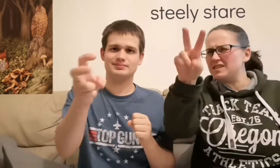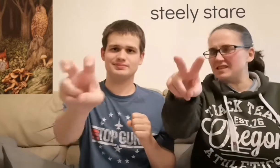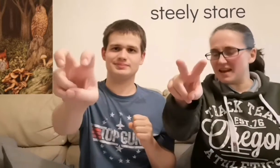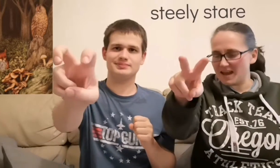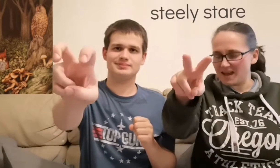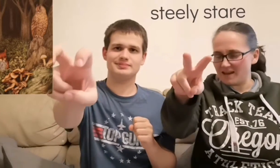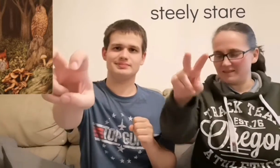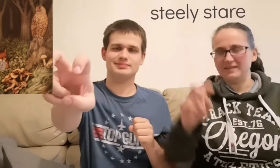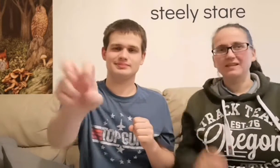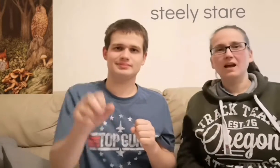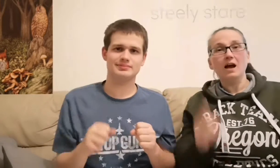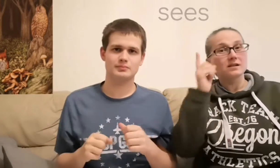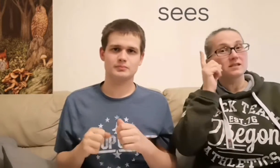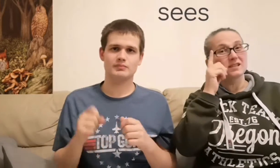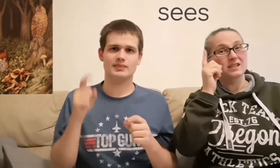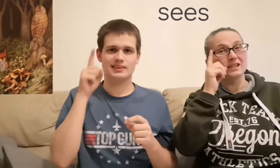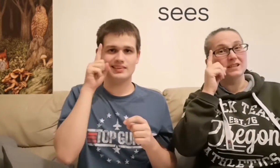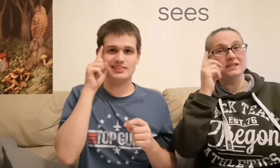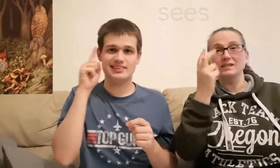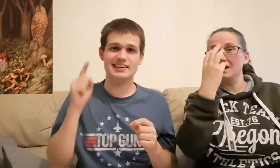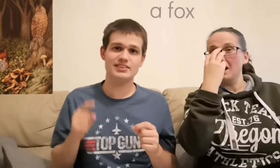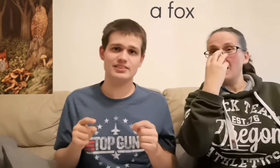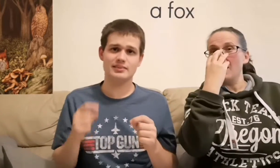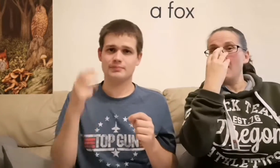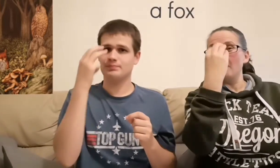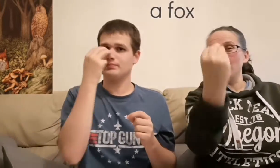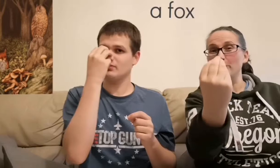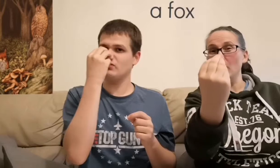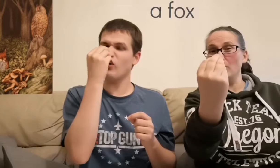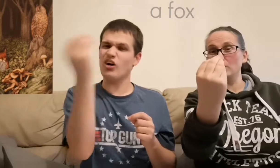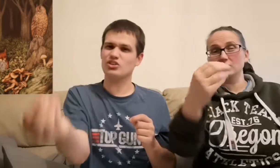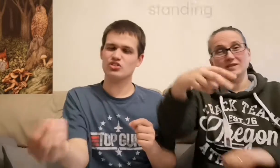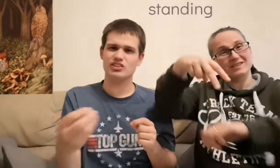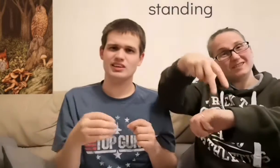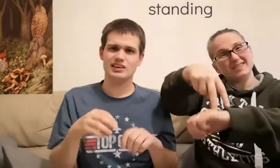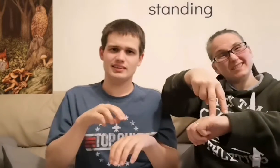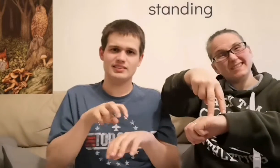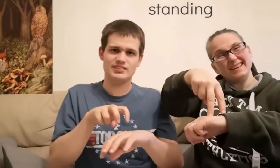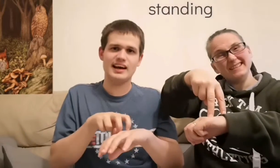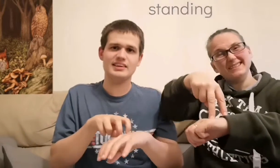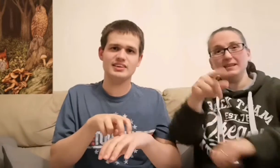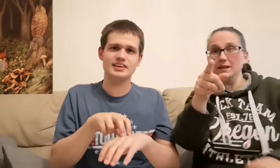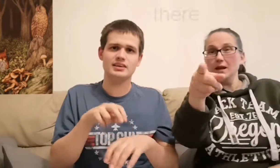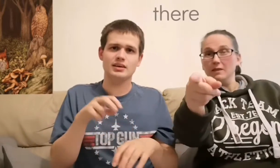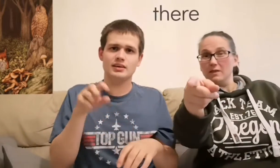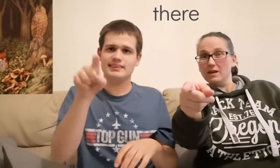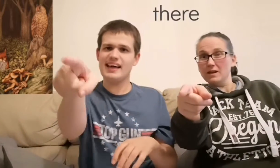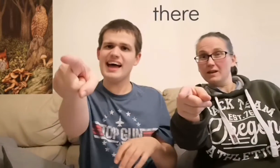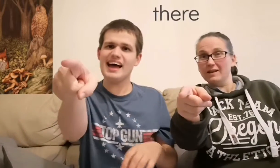stare. Sees a fox standing there.